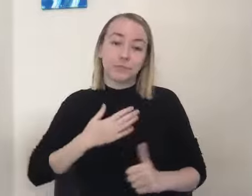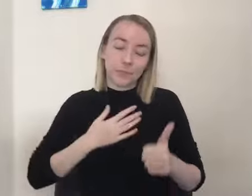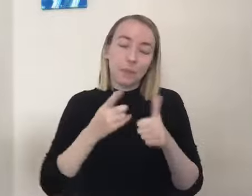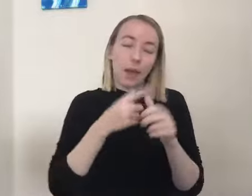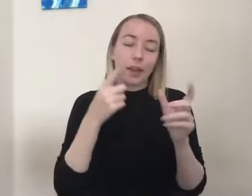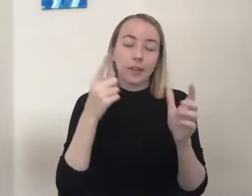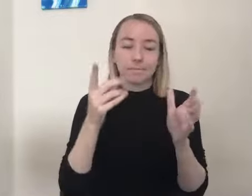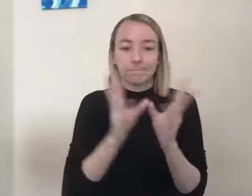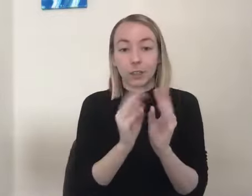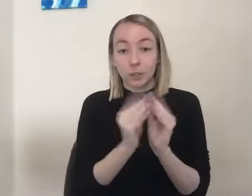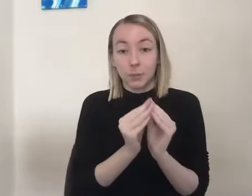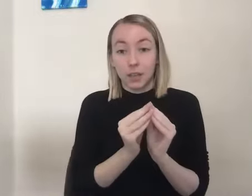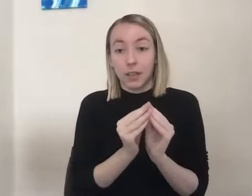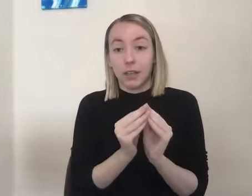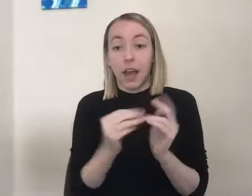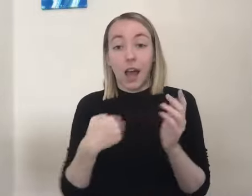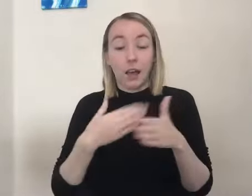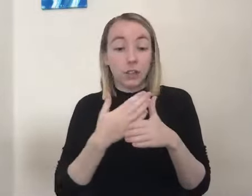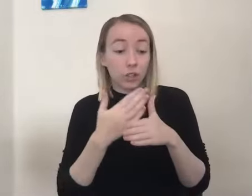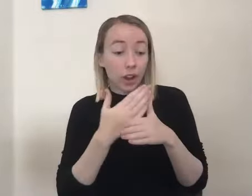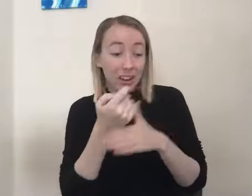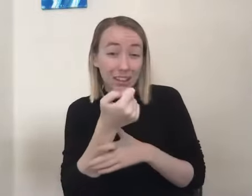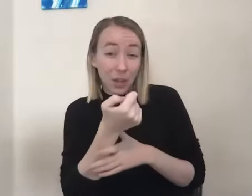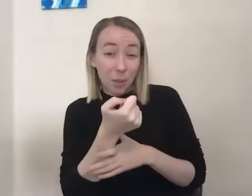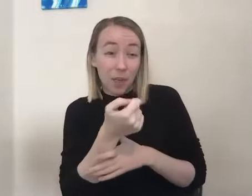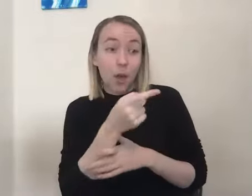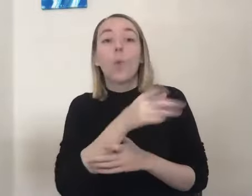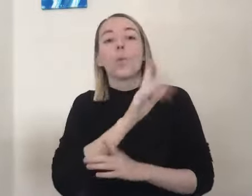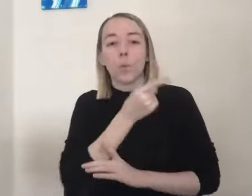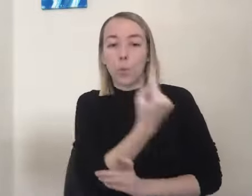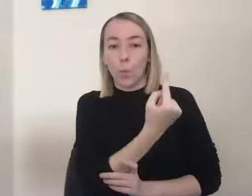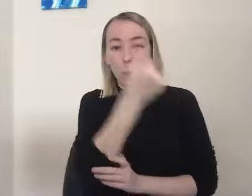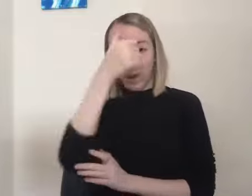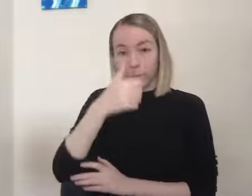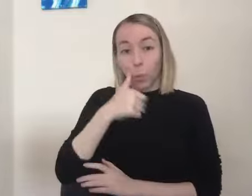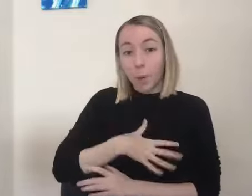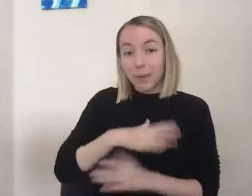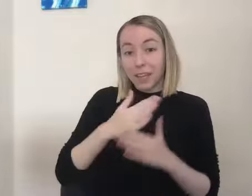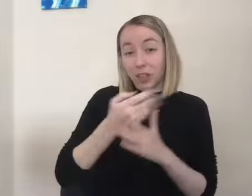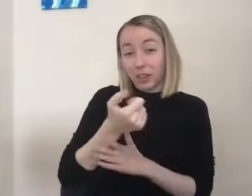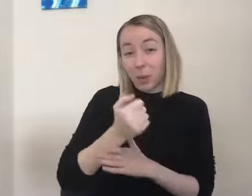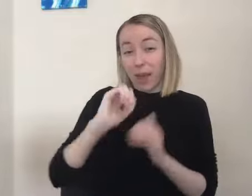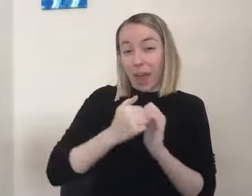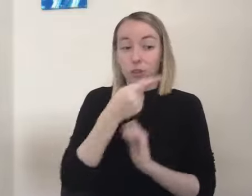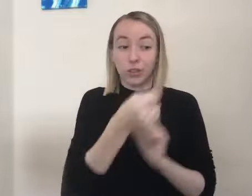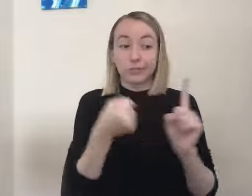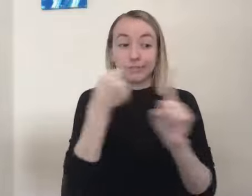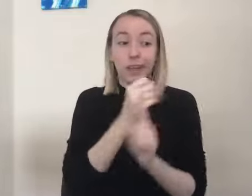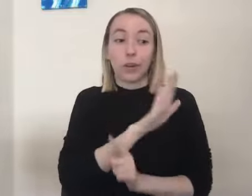of paper that says, there you go, get him sober. And that never happened. But in my first meeting, I heard a